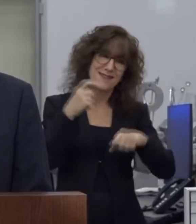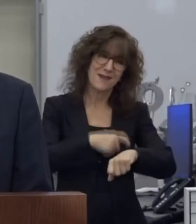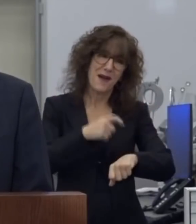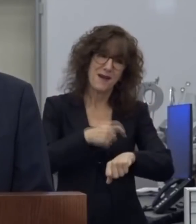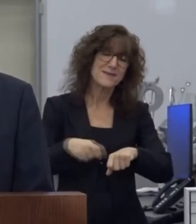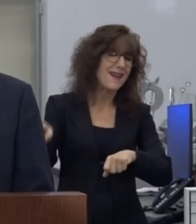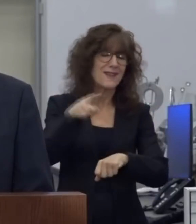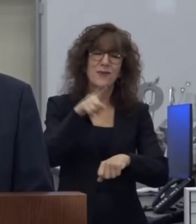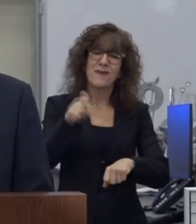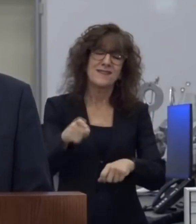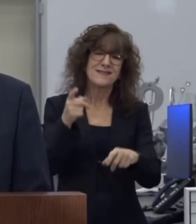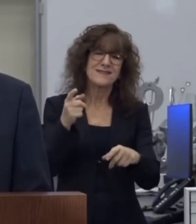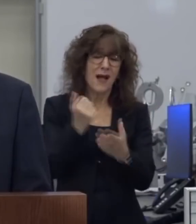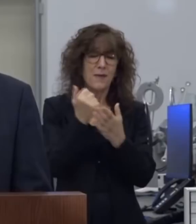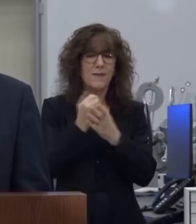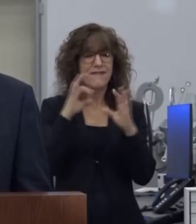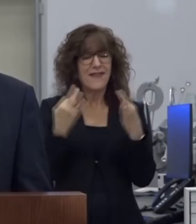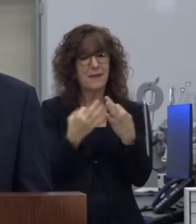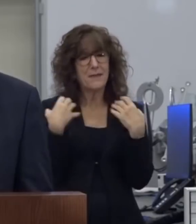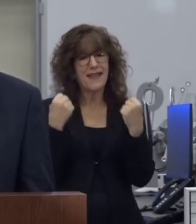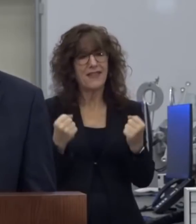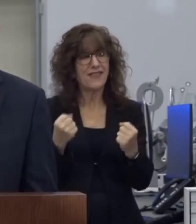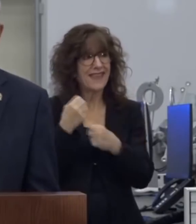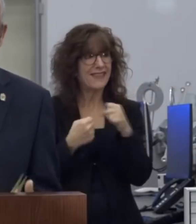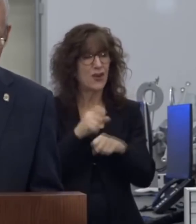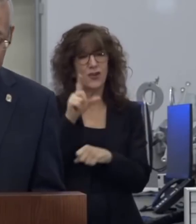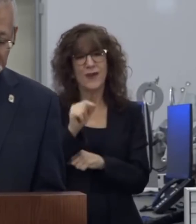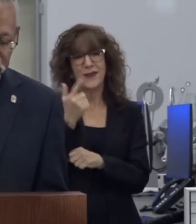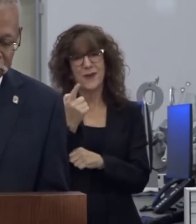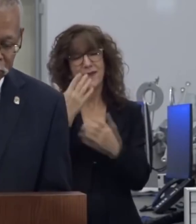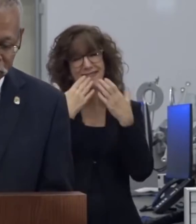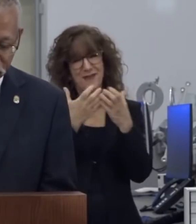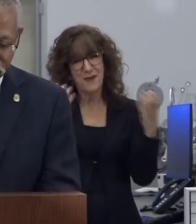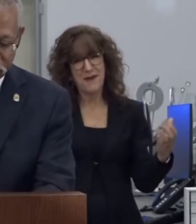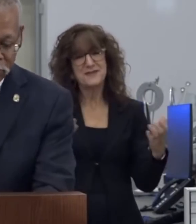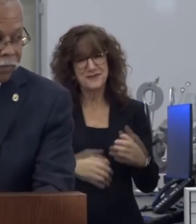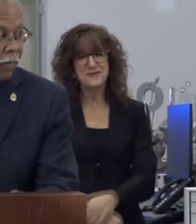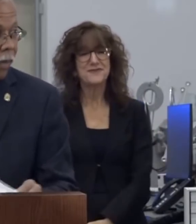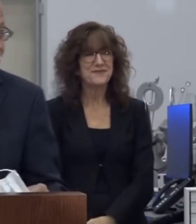you've got to keep your family healthy in 2021. Thank you very much.